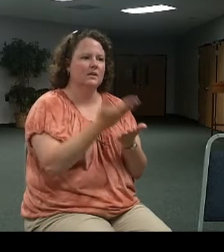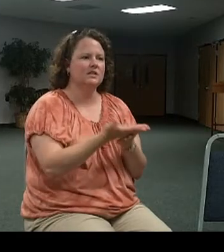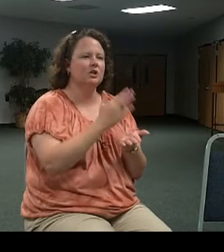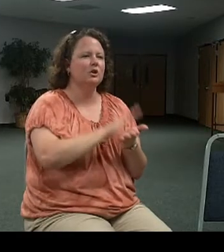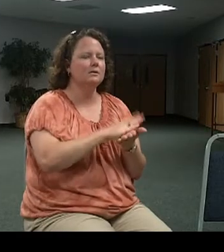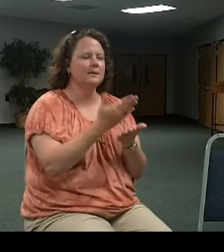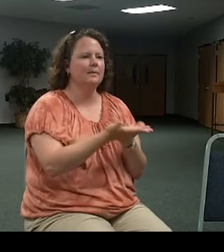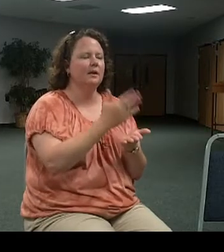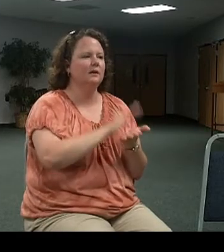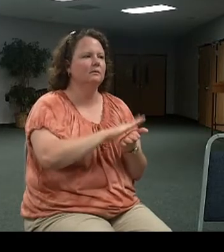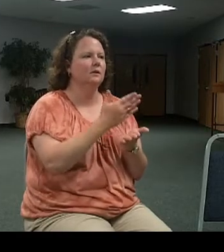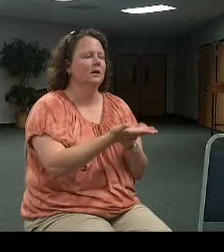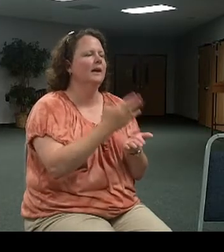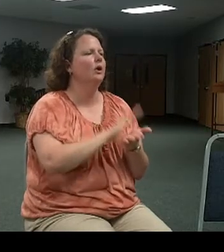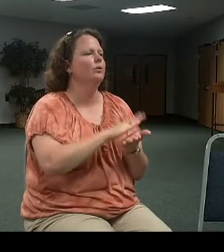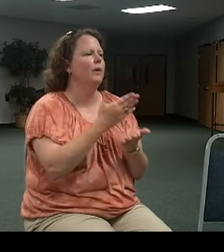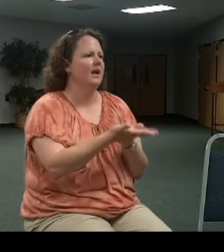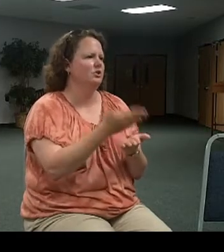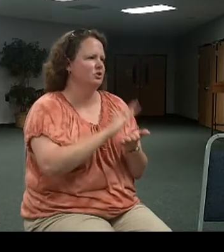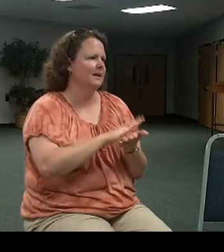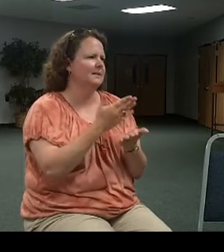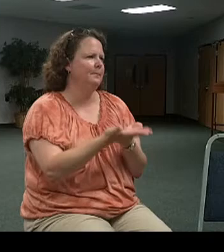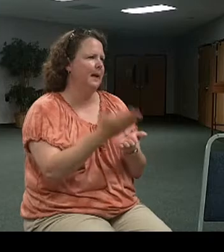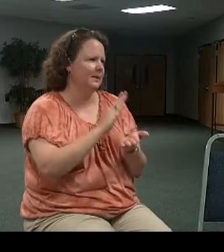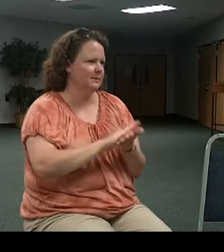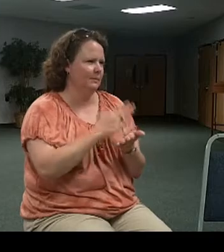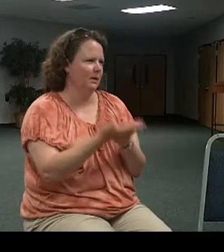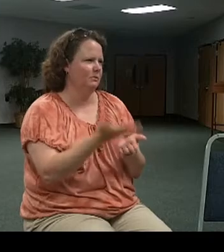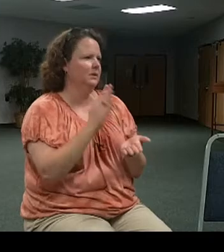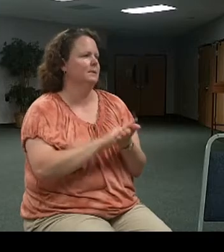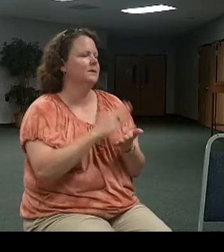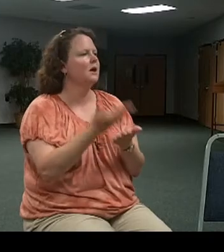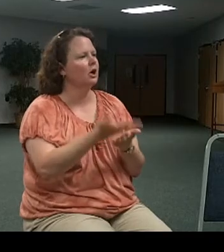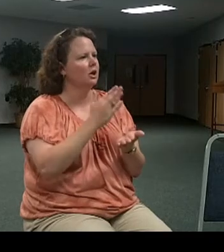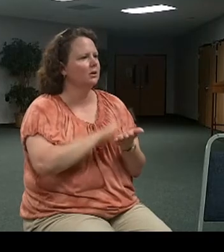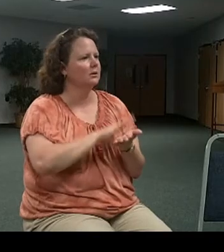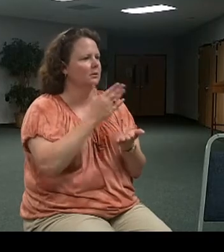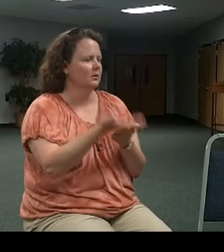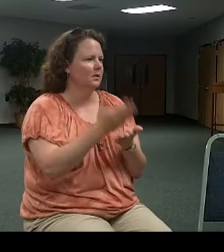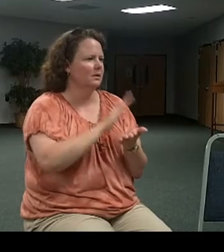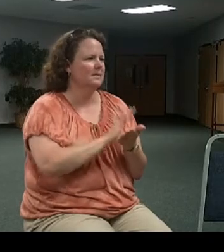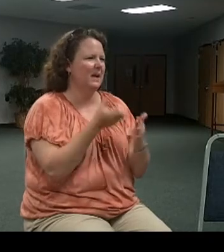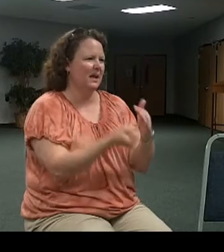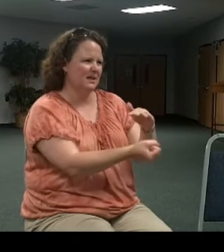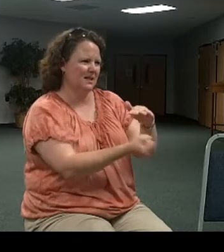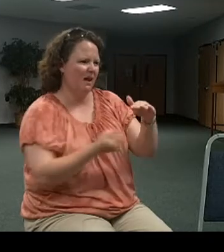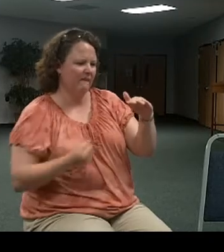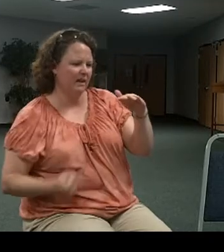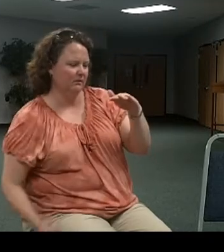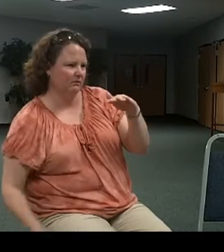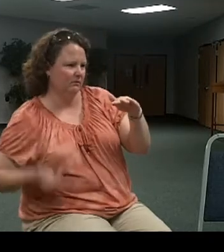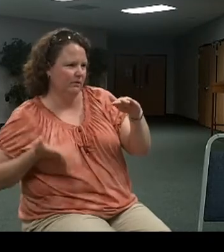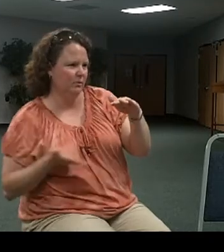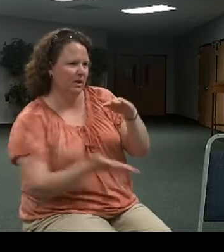It's to cook something like on the range, not to bake something really, but to cook. Because baking is in the oven. To put it